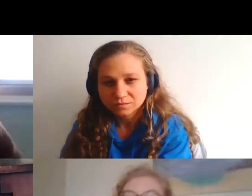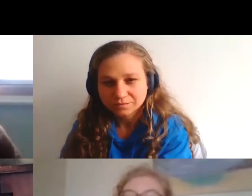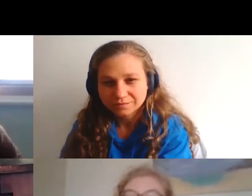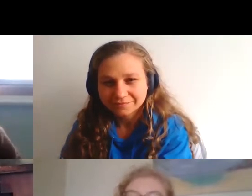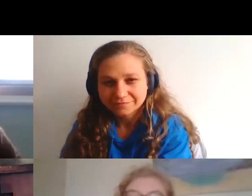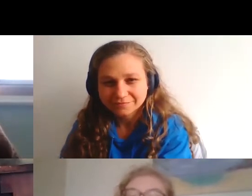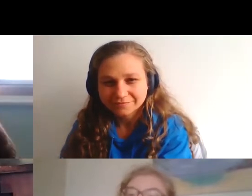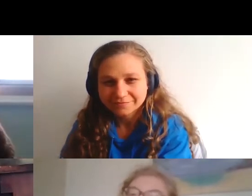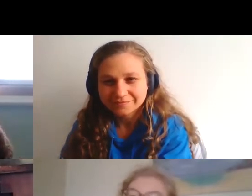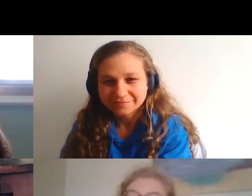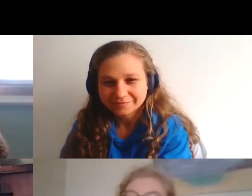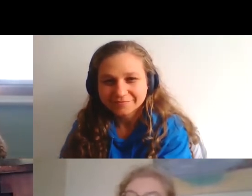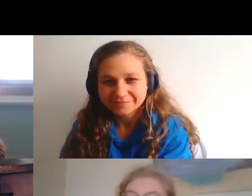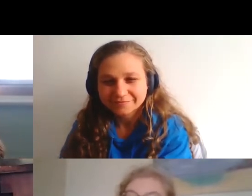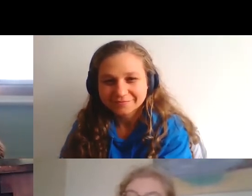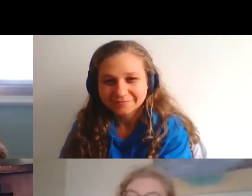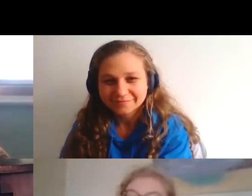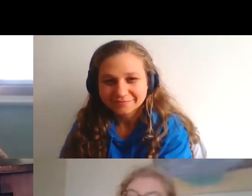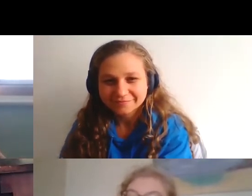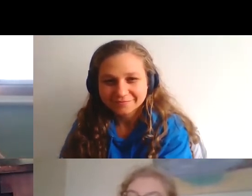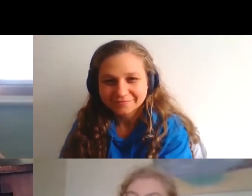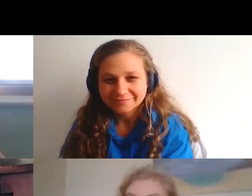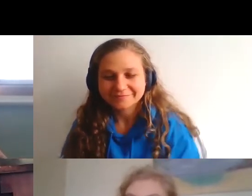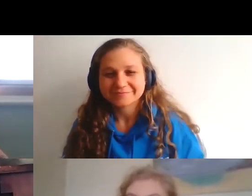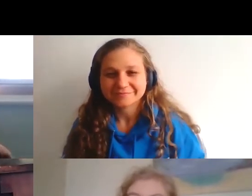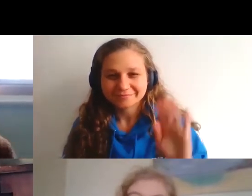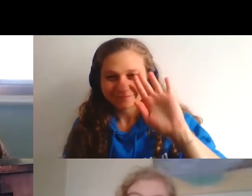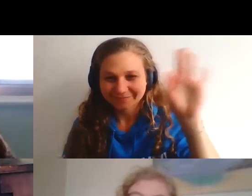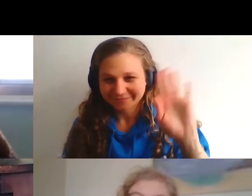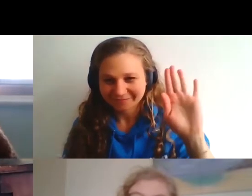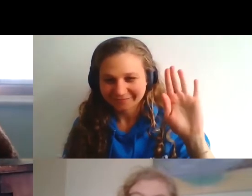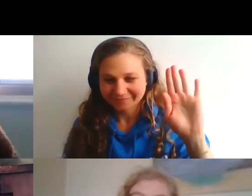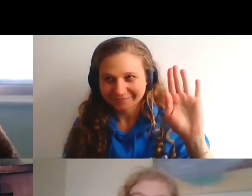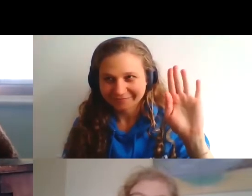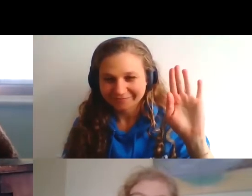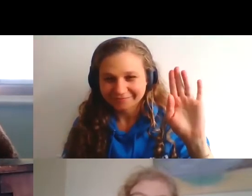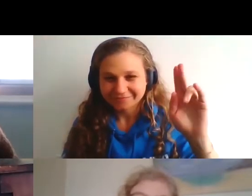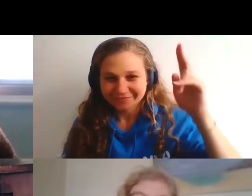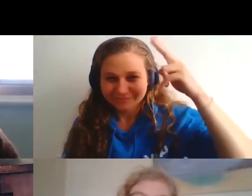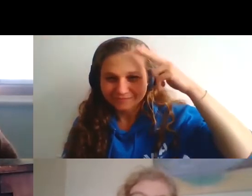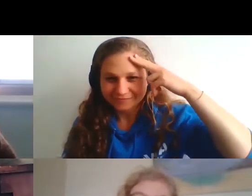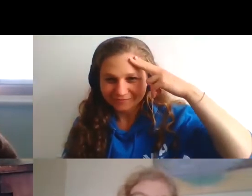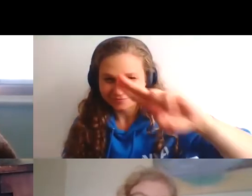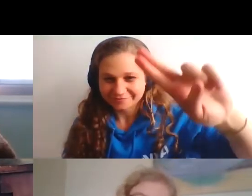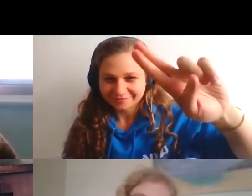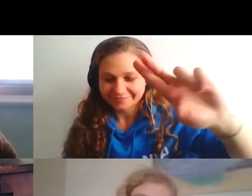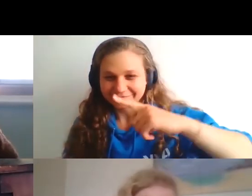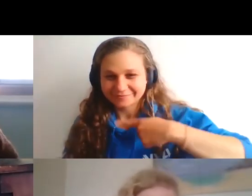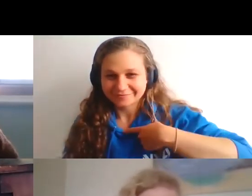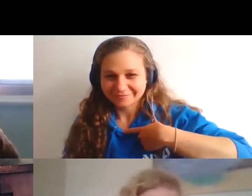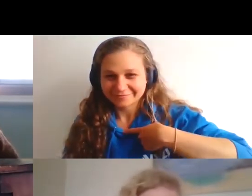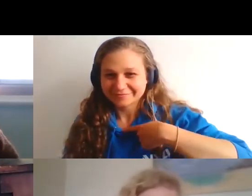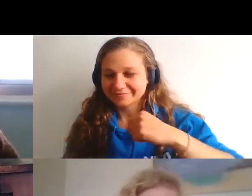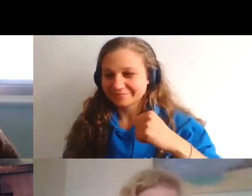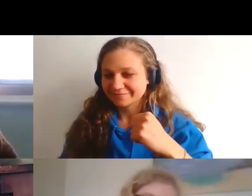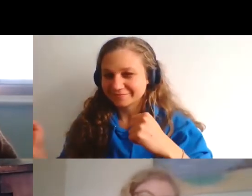either way is absolutely fine. Lydia, you okay? Introduce yourself. Hello?